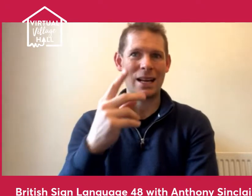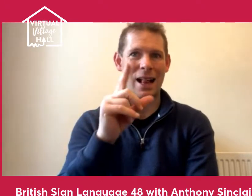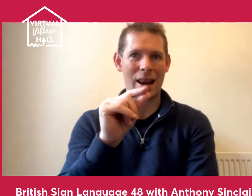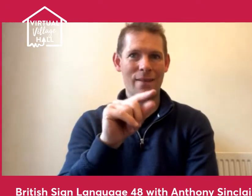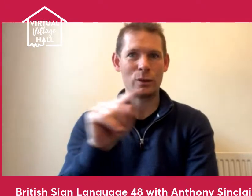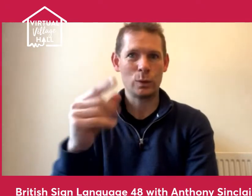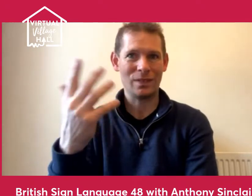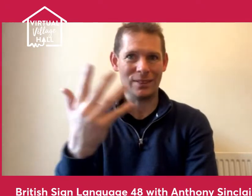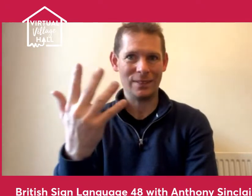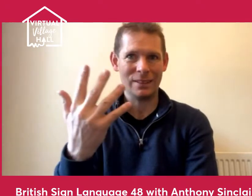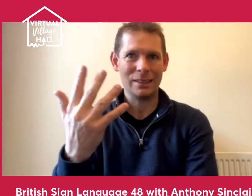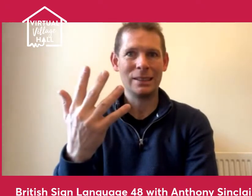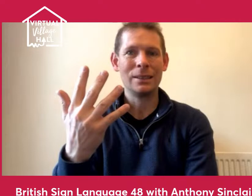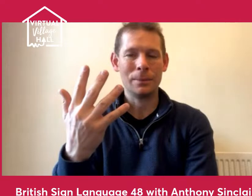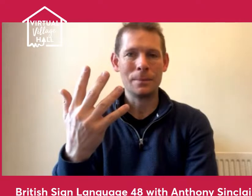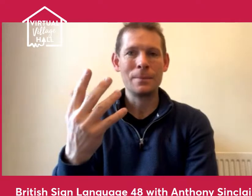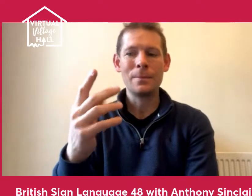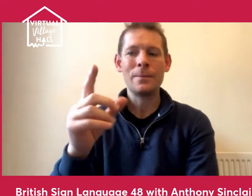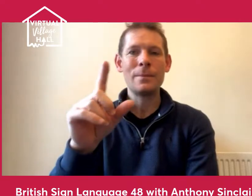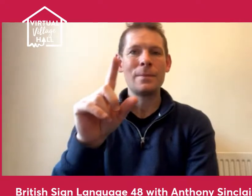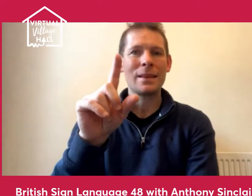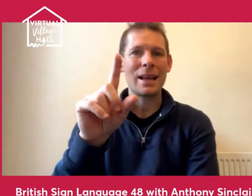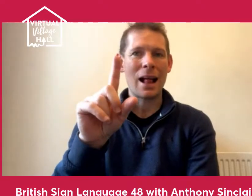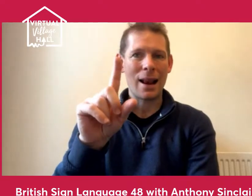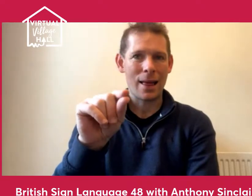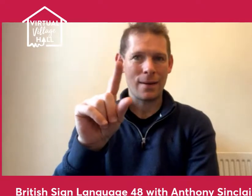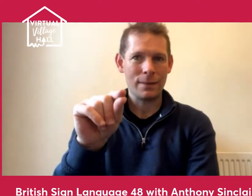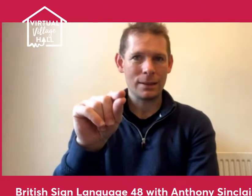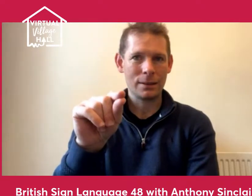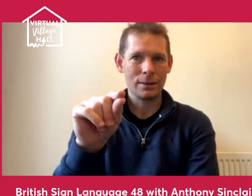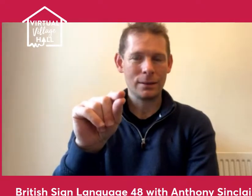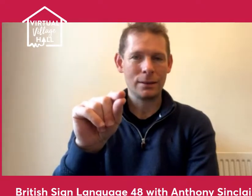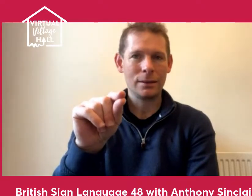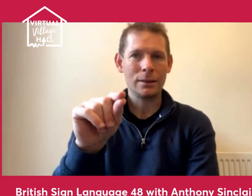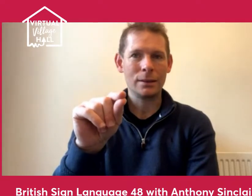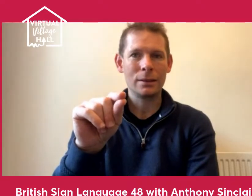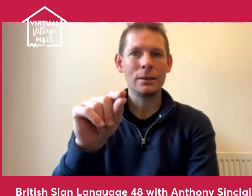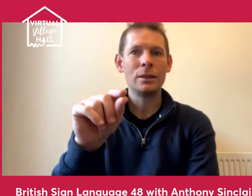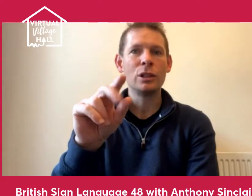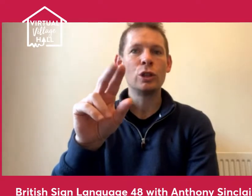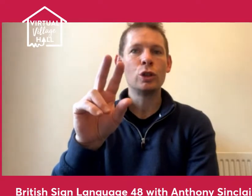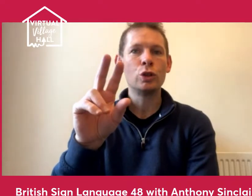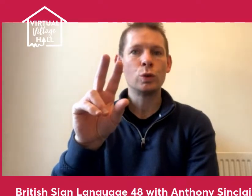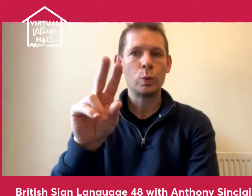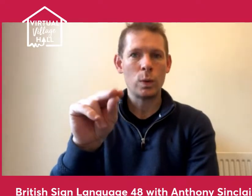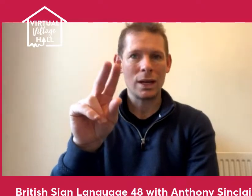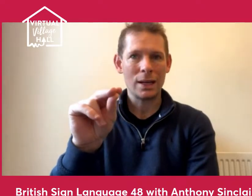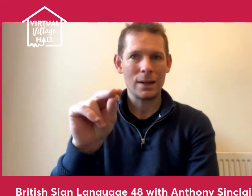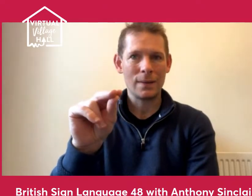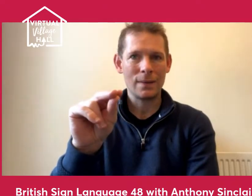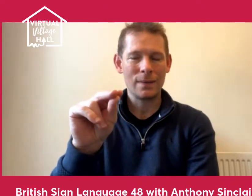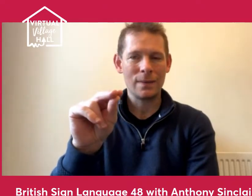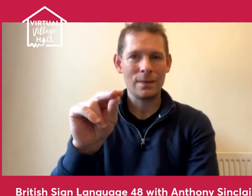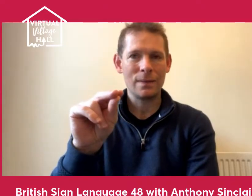Okay, so let's start at 11 again. We'll do 11 to 15. 11, 12,